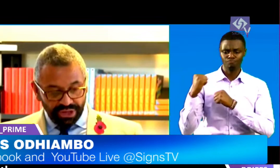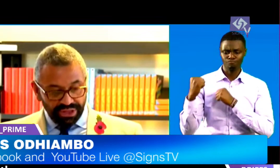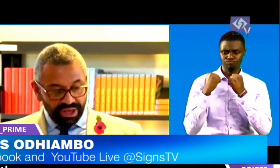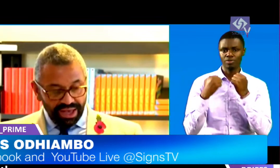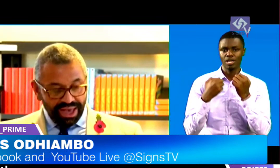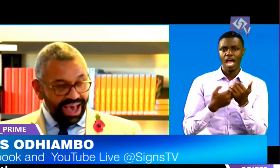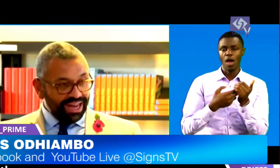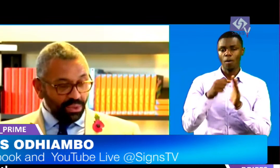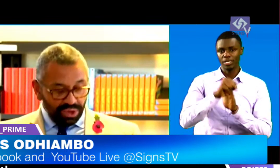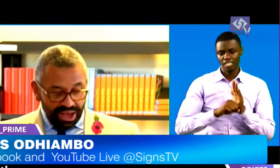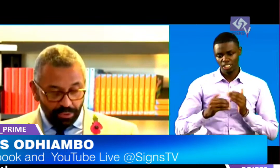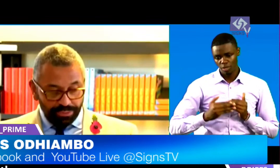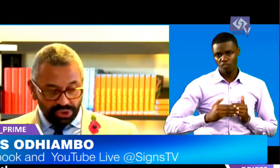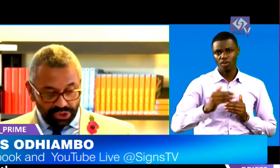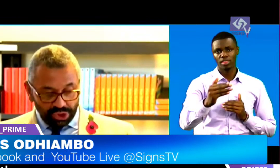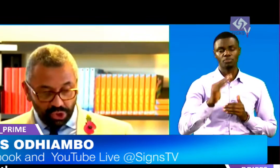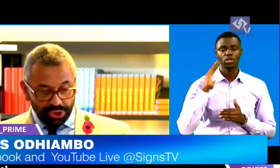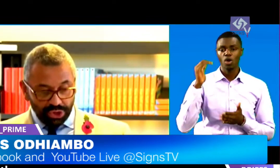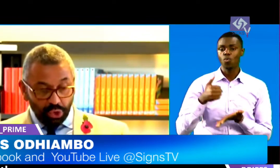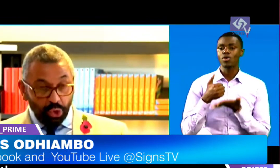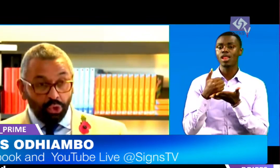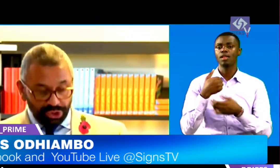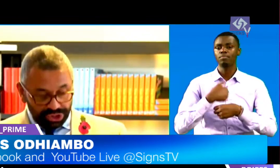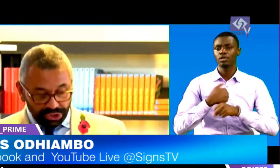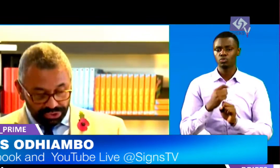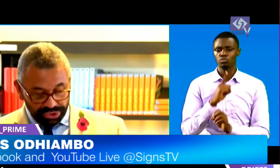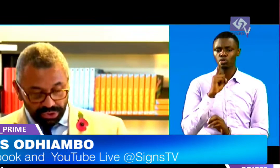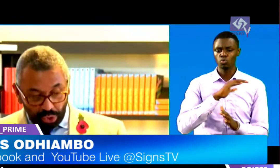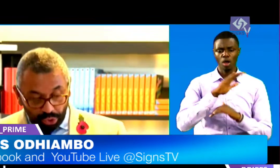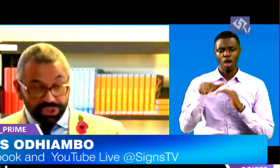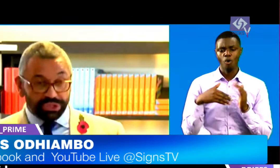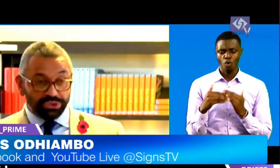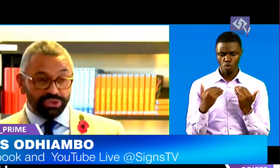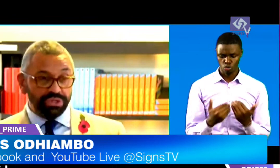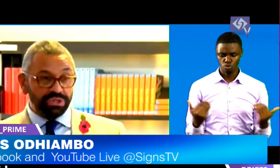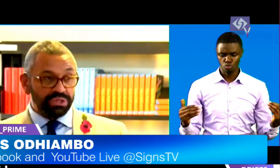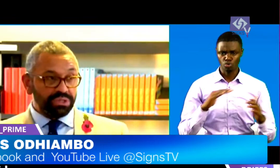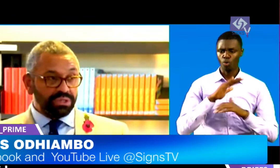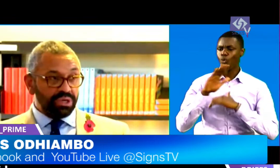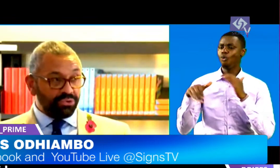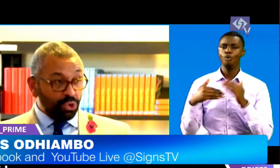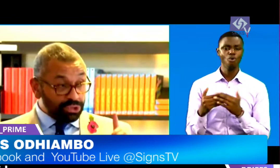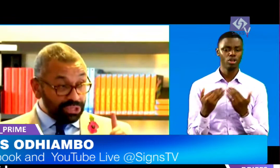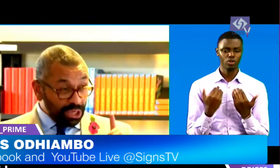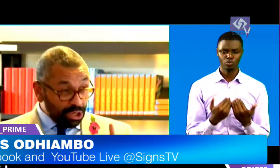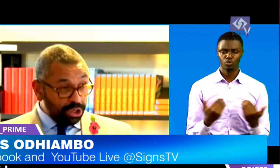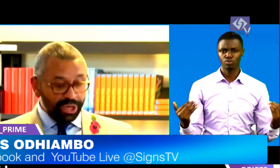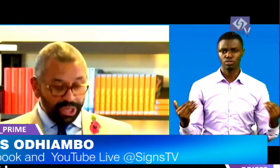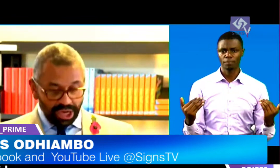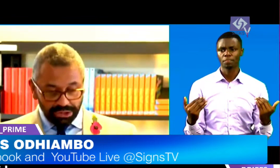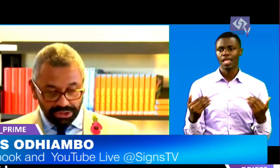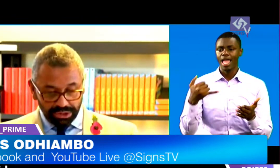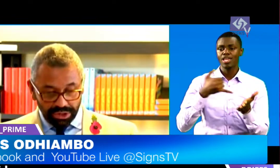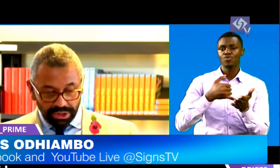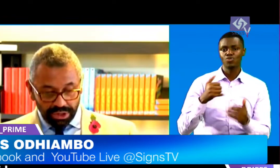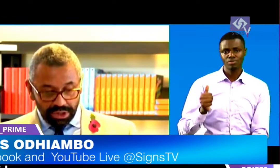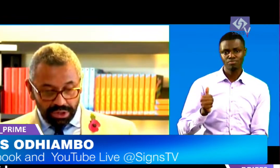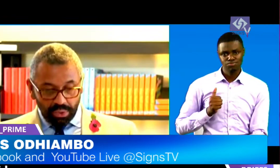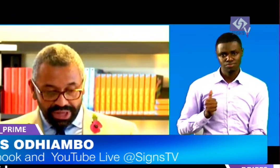even further, and it will help to ensure that all children, of course including